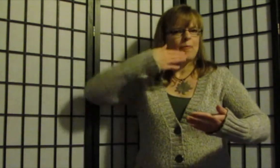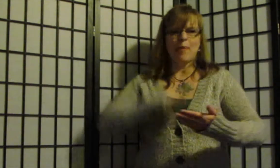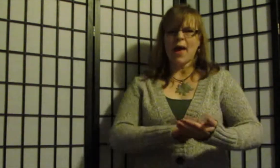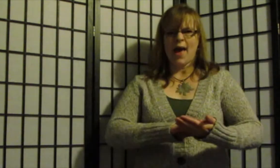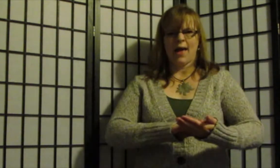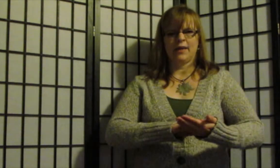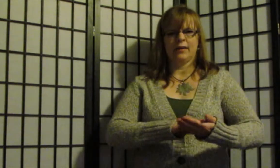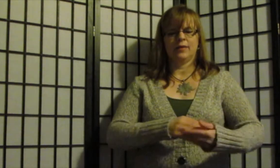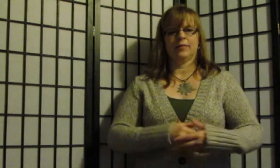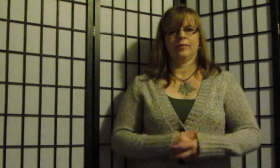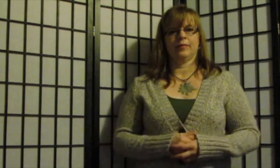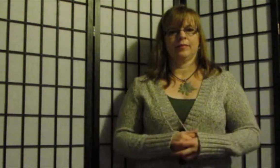Bad.